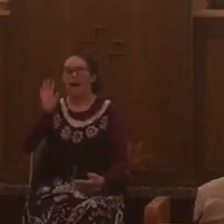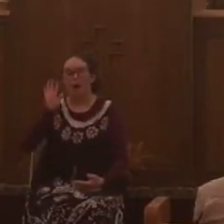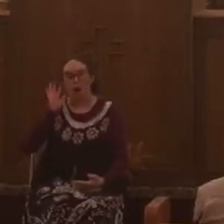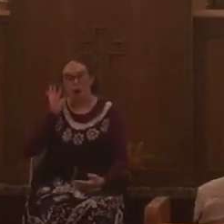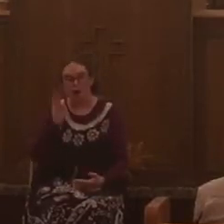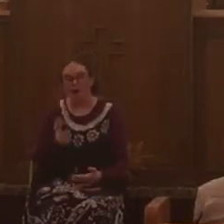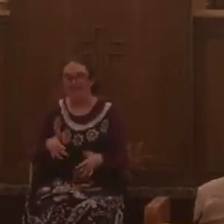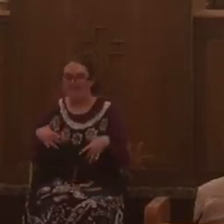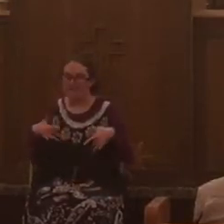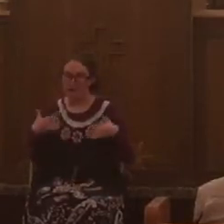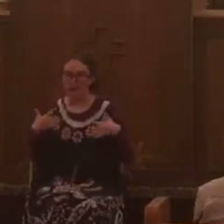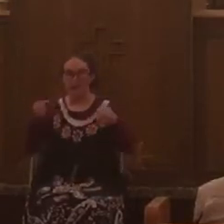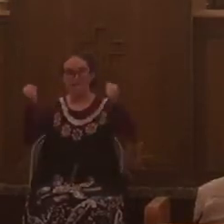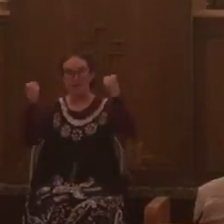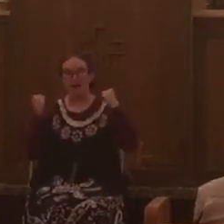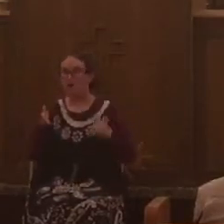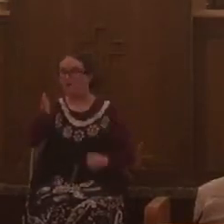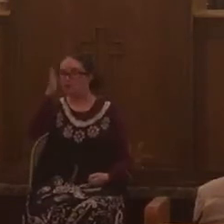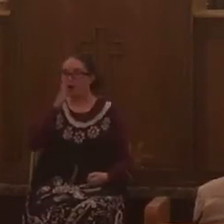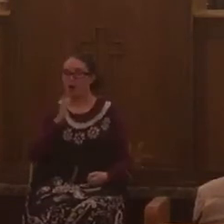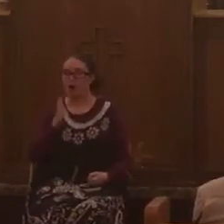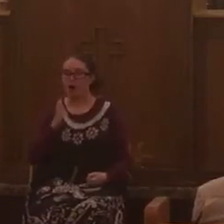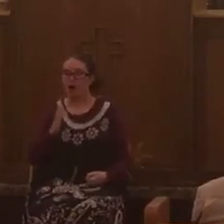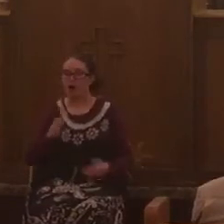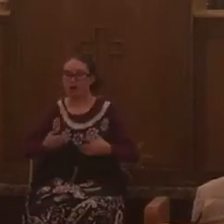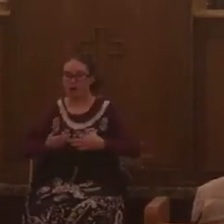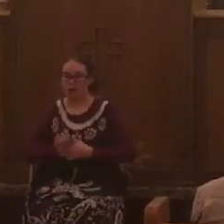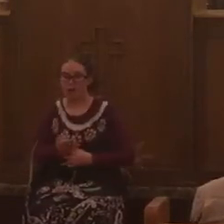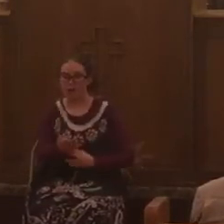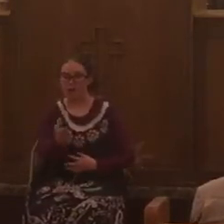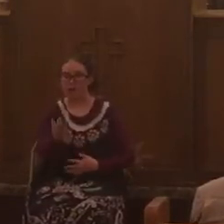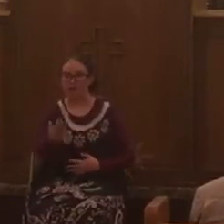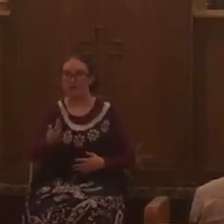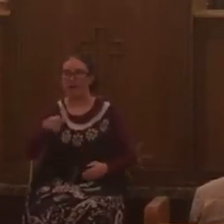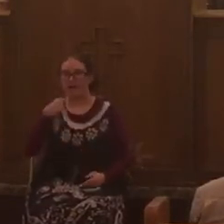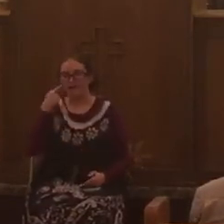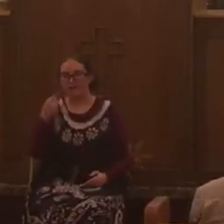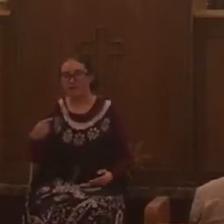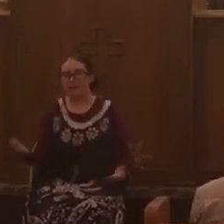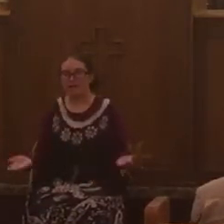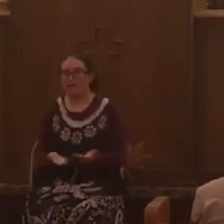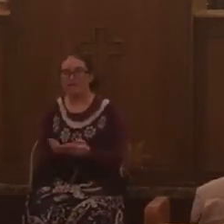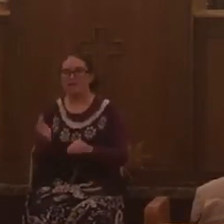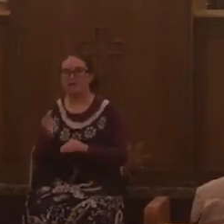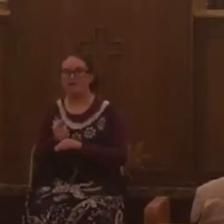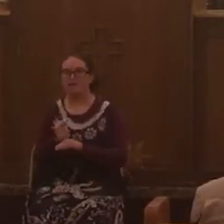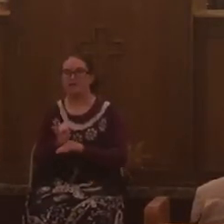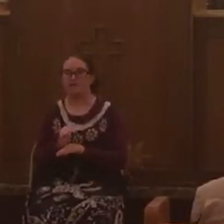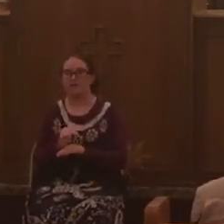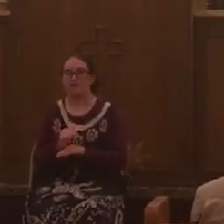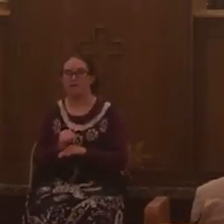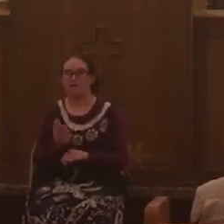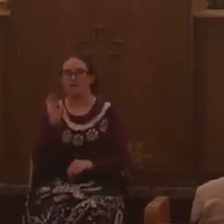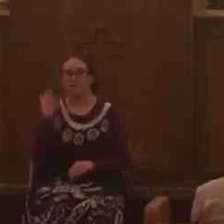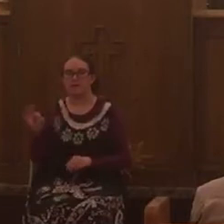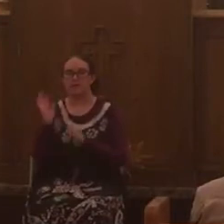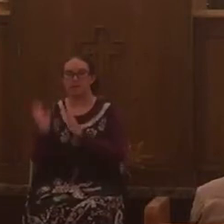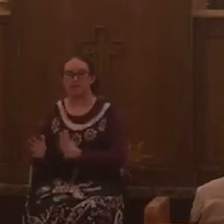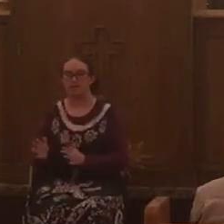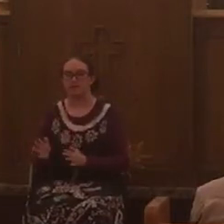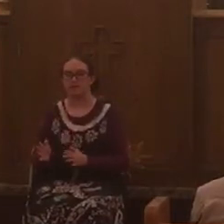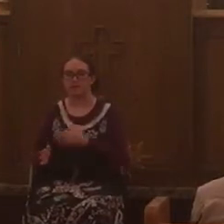happened? The youth leader came in. And she walked into that room. And she looked at me. And she said, when I got out